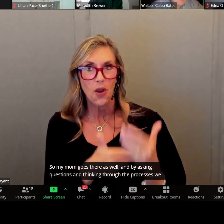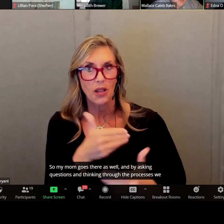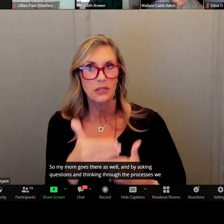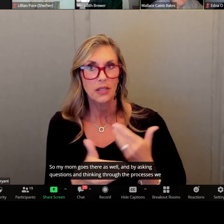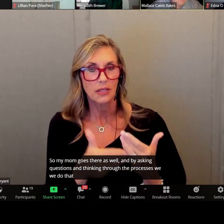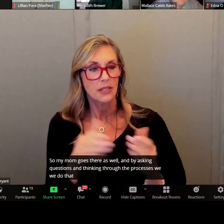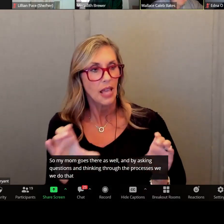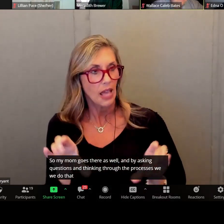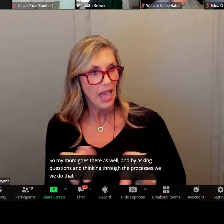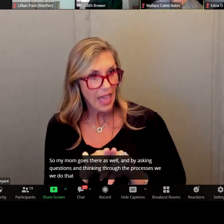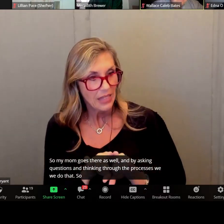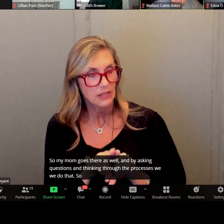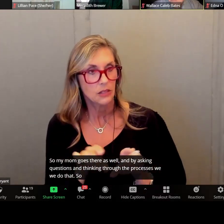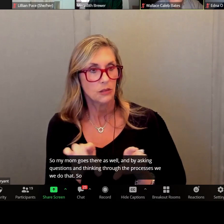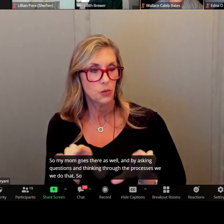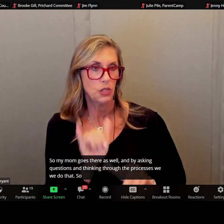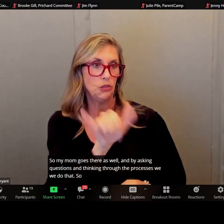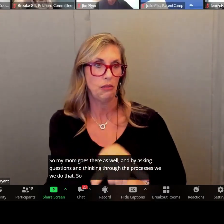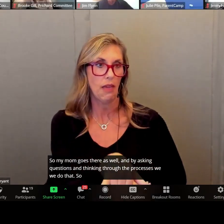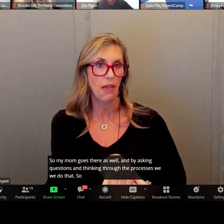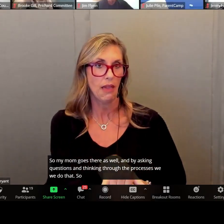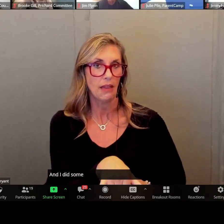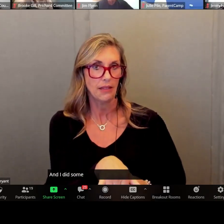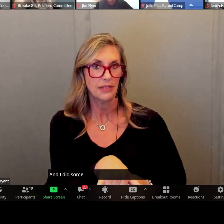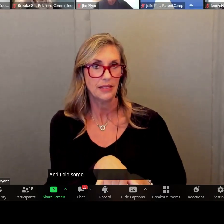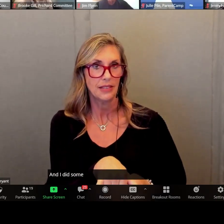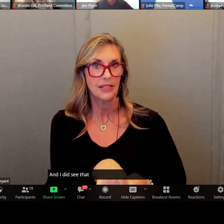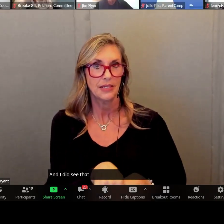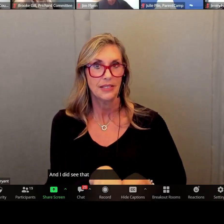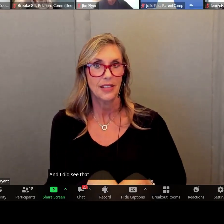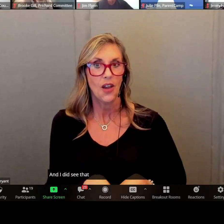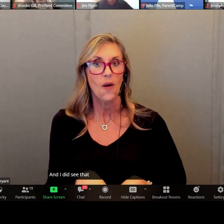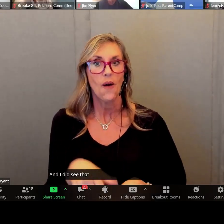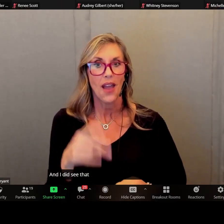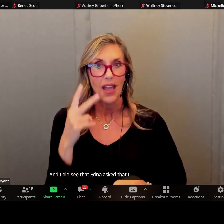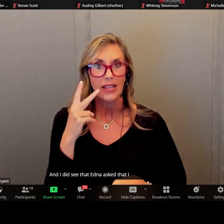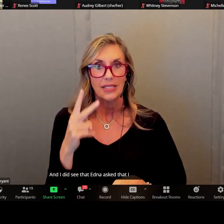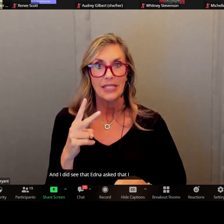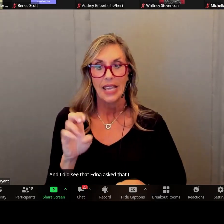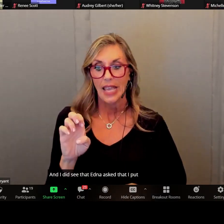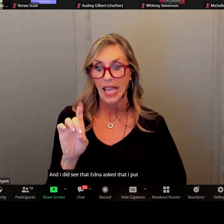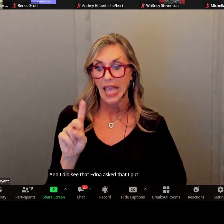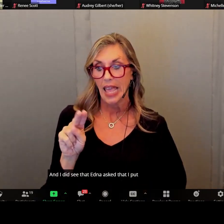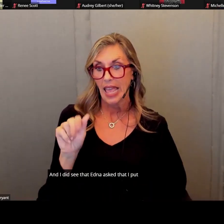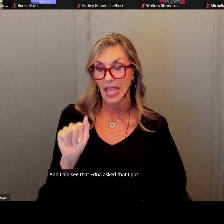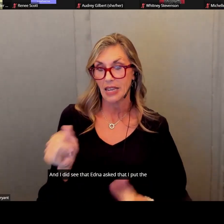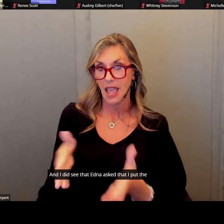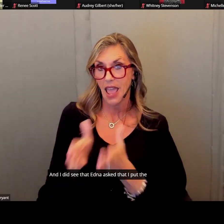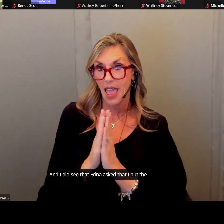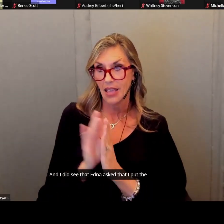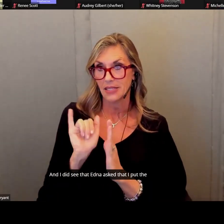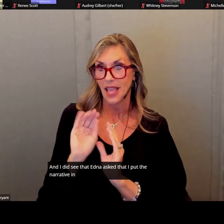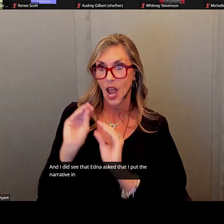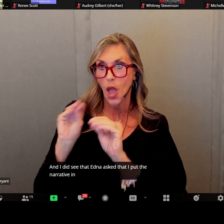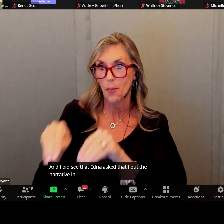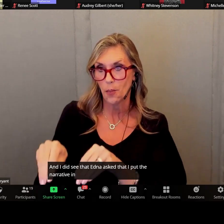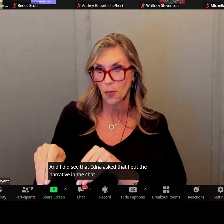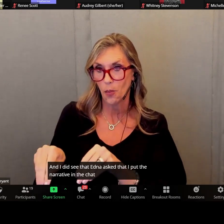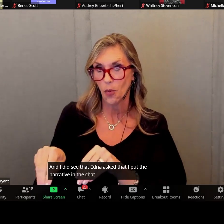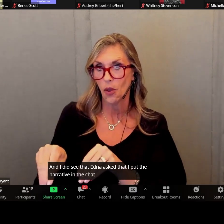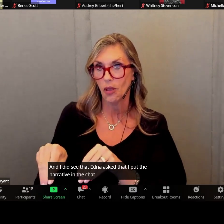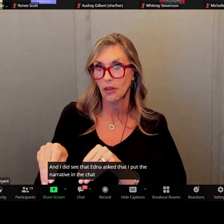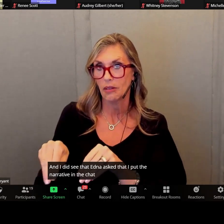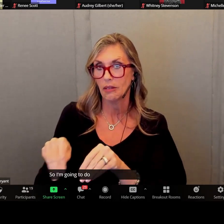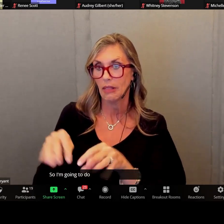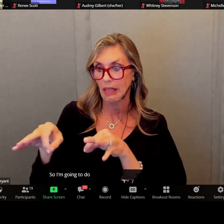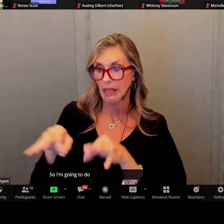So. And I did see that Edna asked that I put the narrative in the chat, so I'm going to do that now. So it